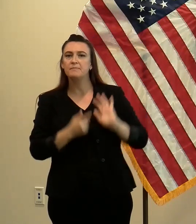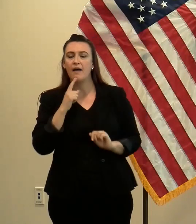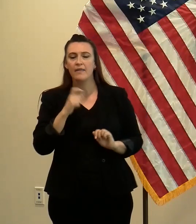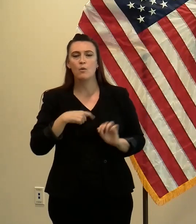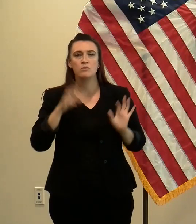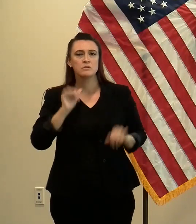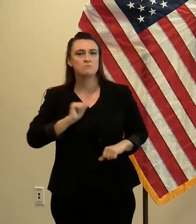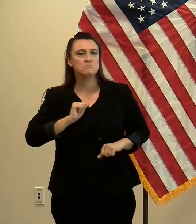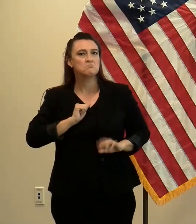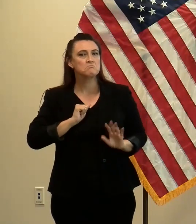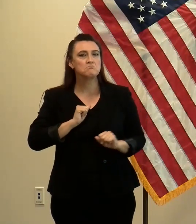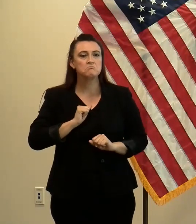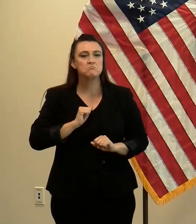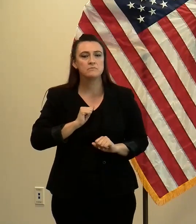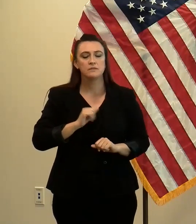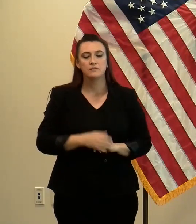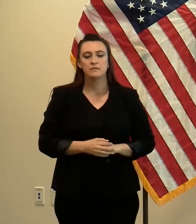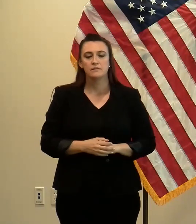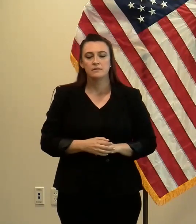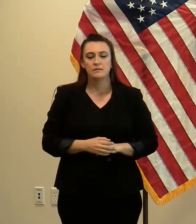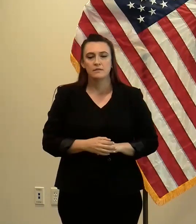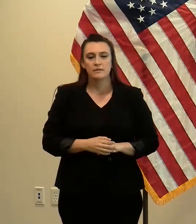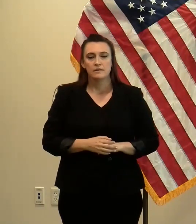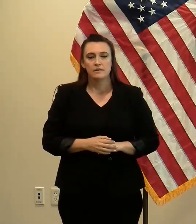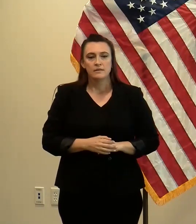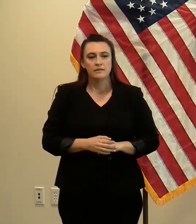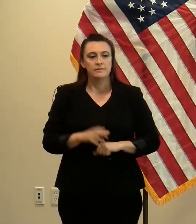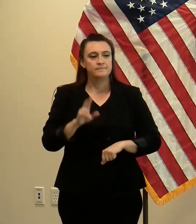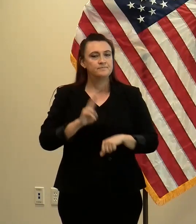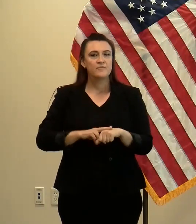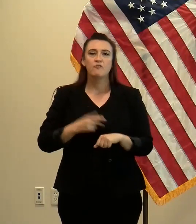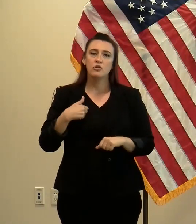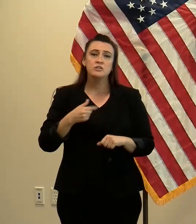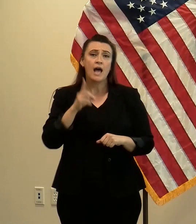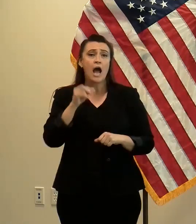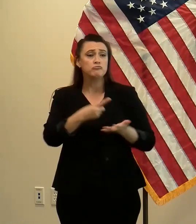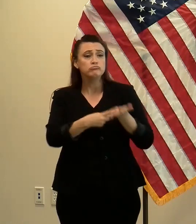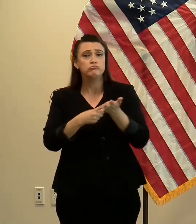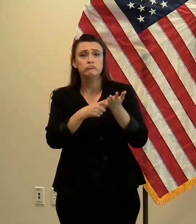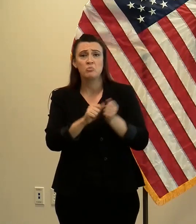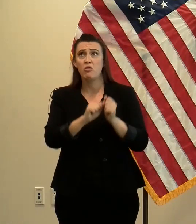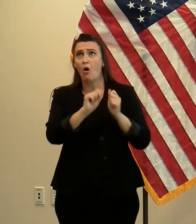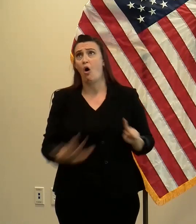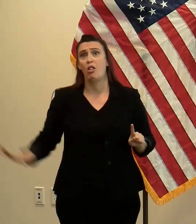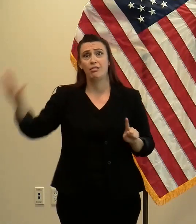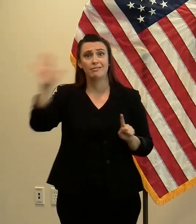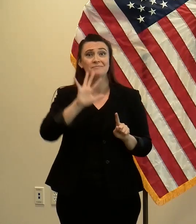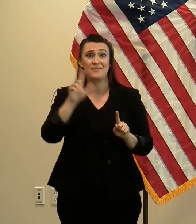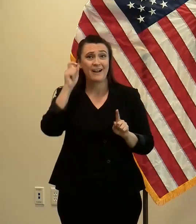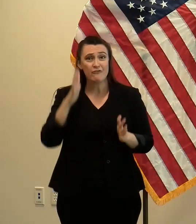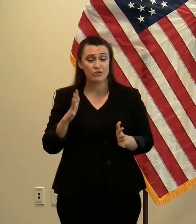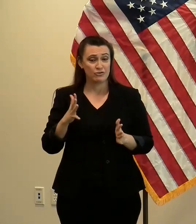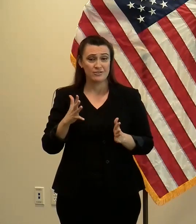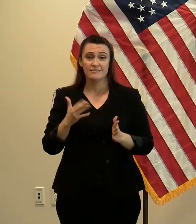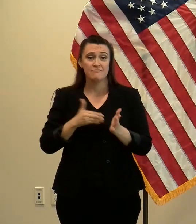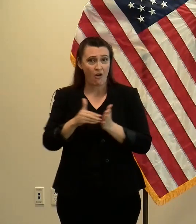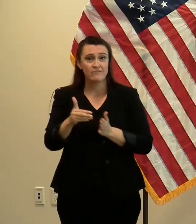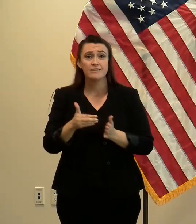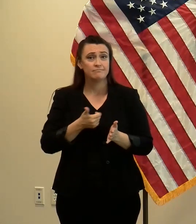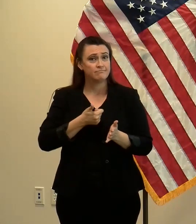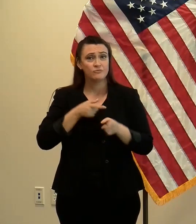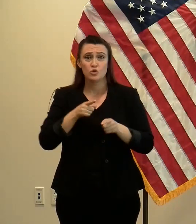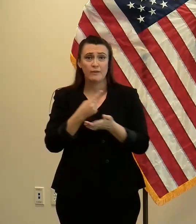development. This is something, of course, I get a chance to talk with all these governors a couple times a week